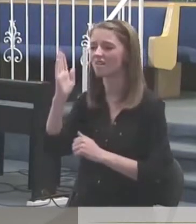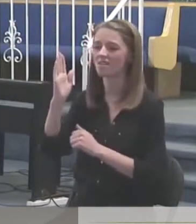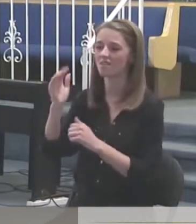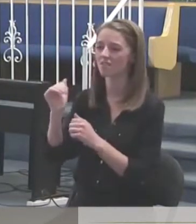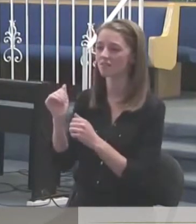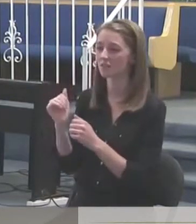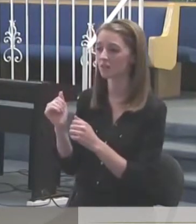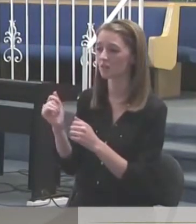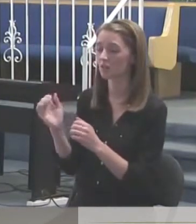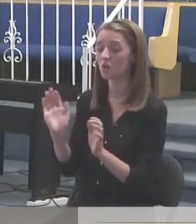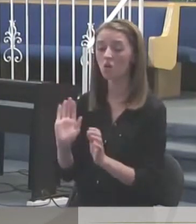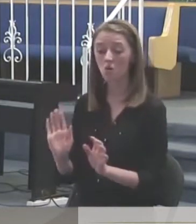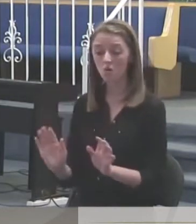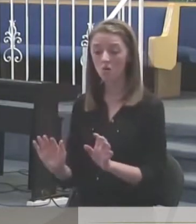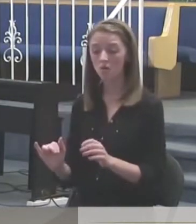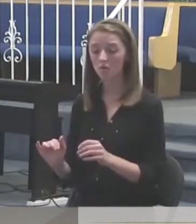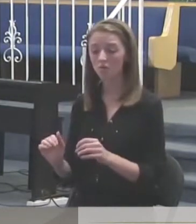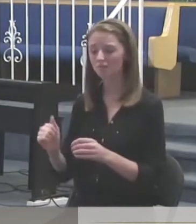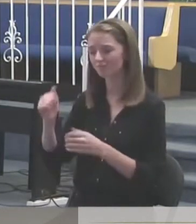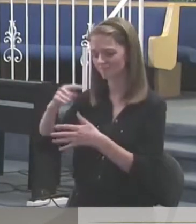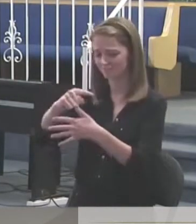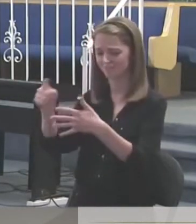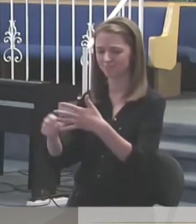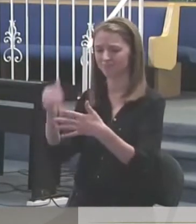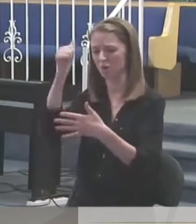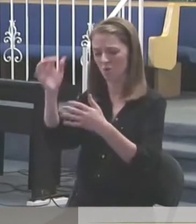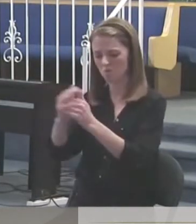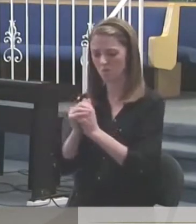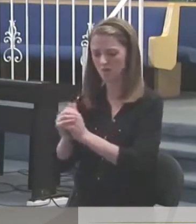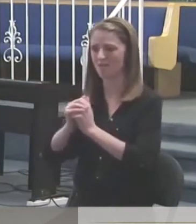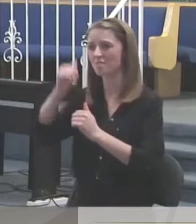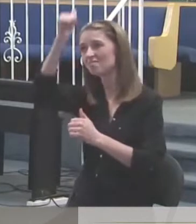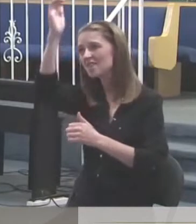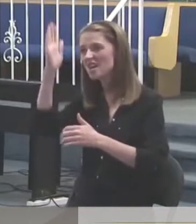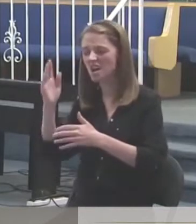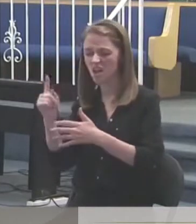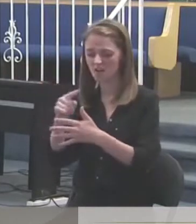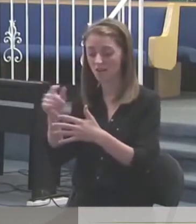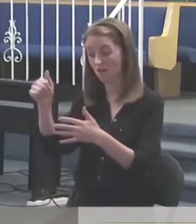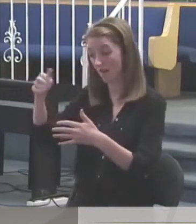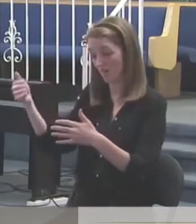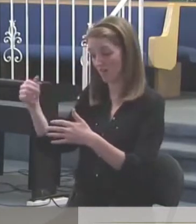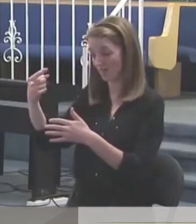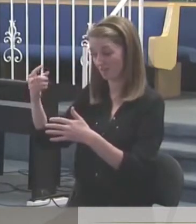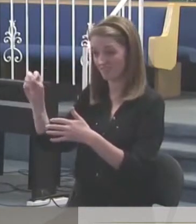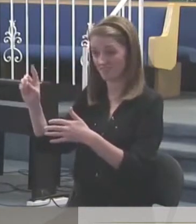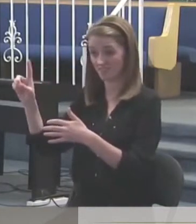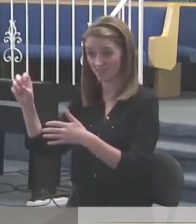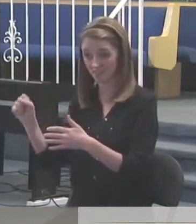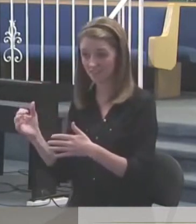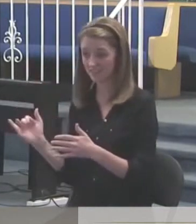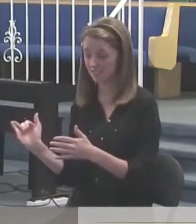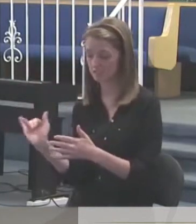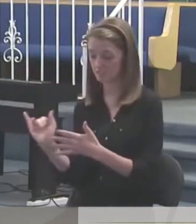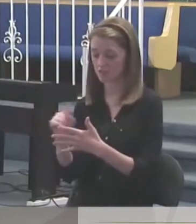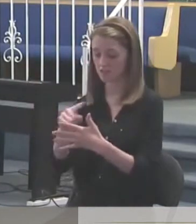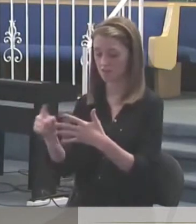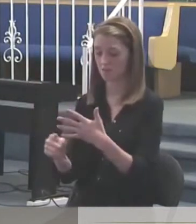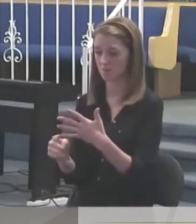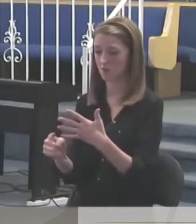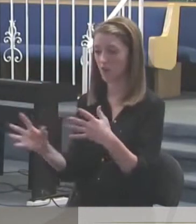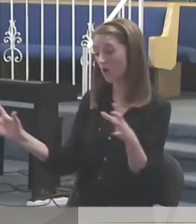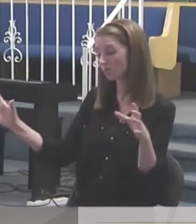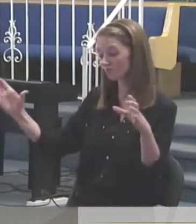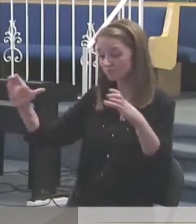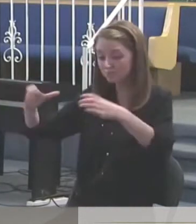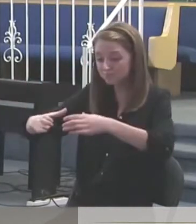problem with your God as long as you ain't got a problem with mine. Let's just get together and have one nice religion.